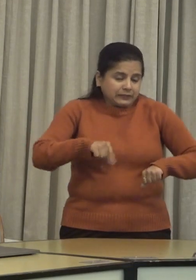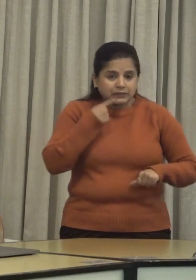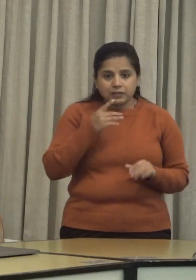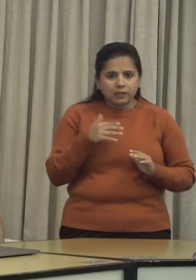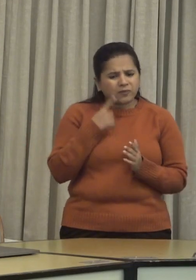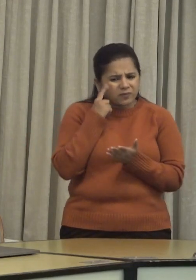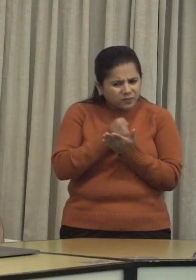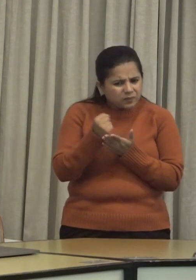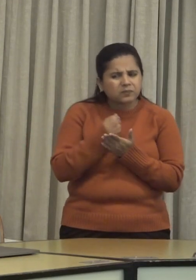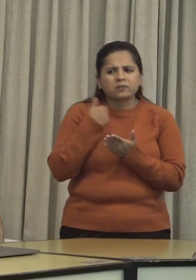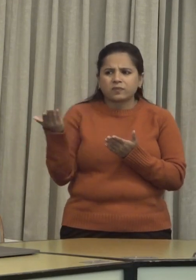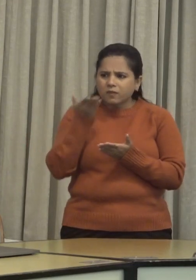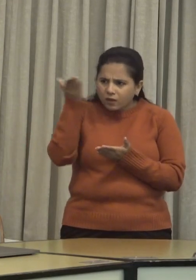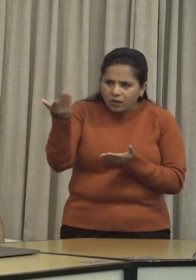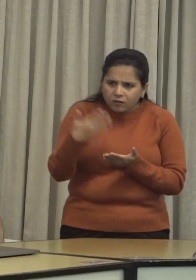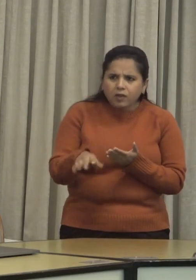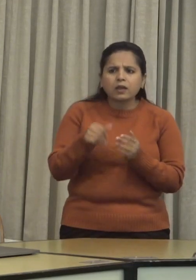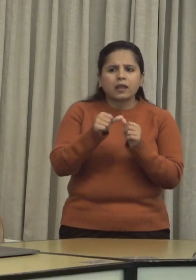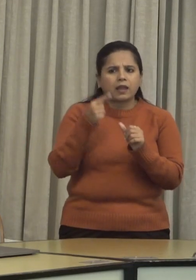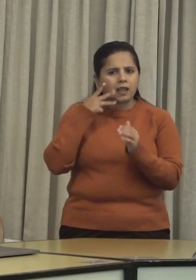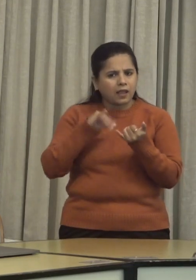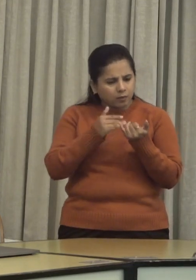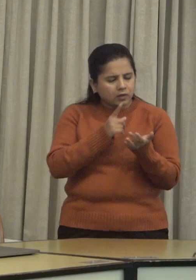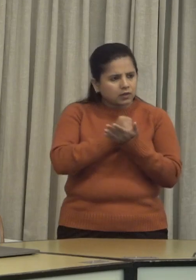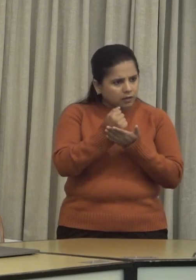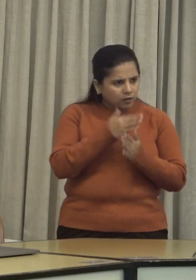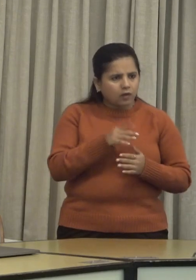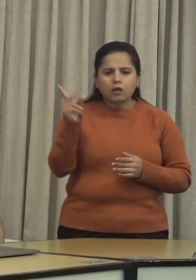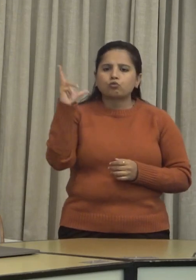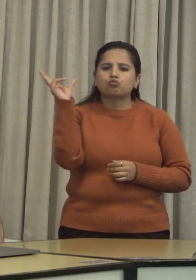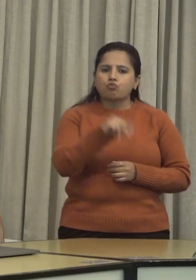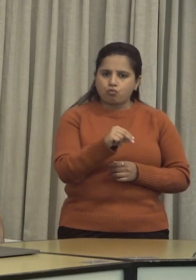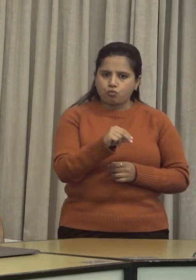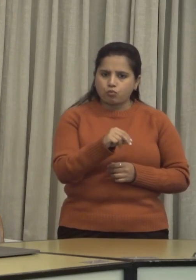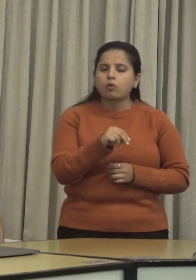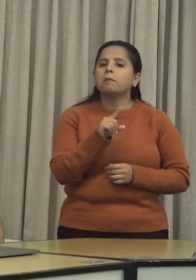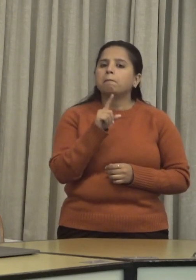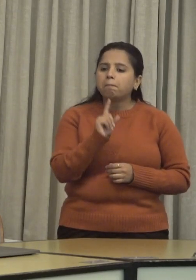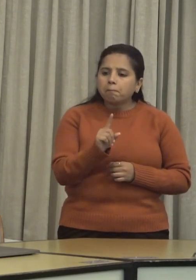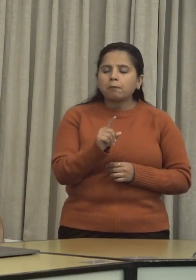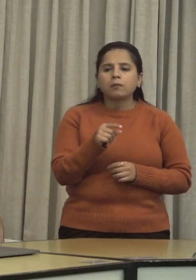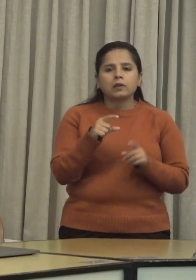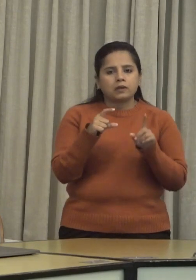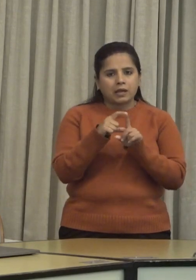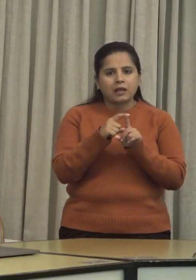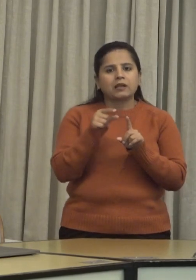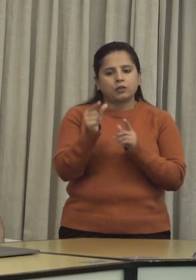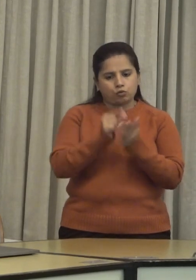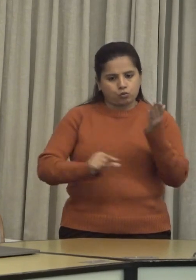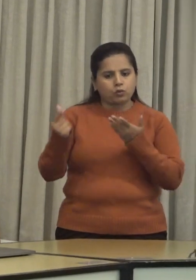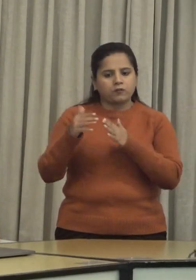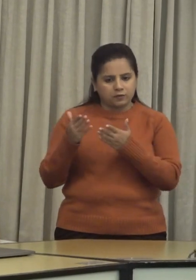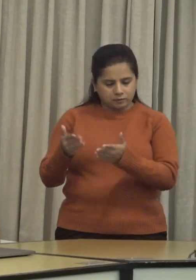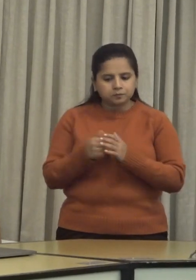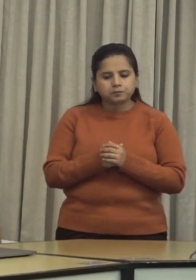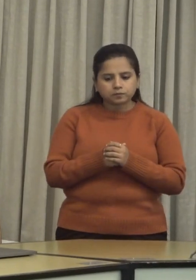I tried to introduce it in the All India Institute and they refused, but it was introduced in the Delhi University